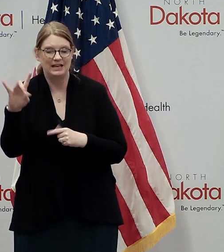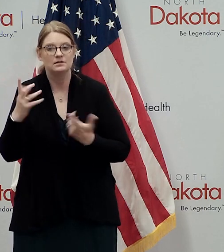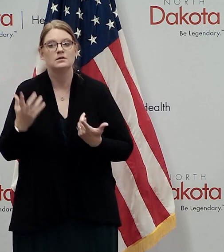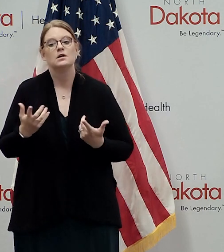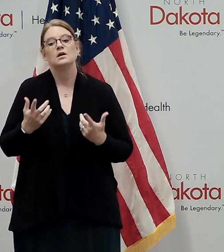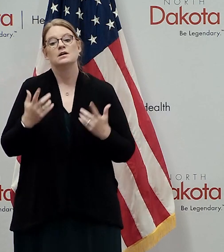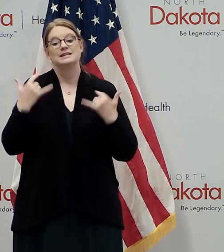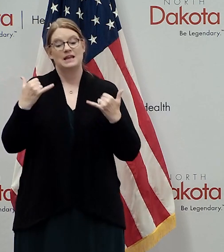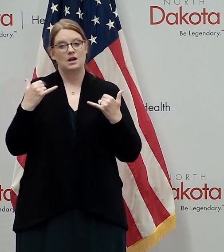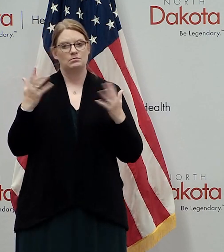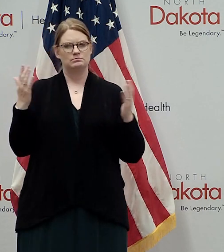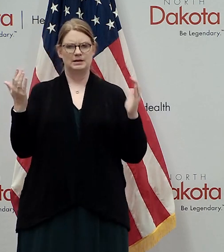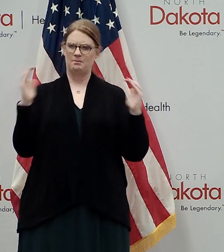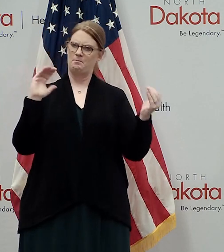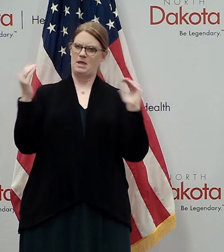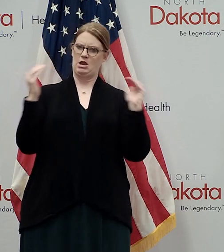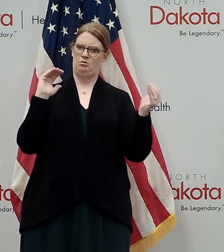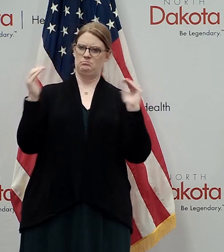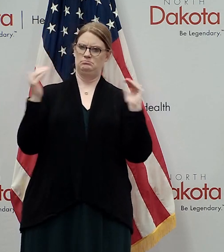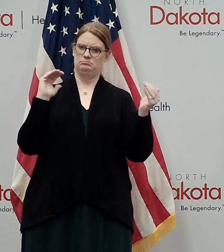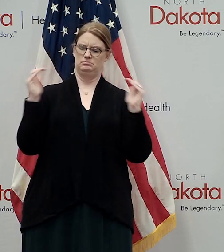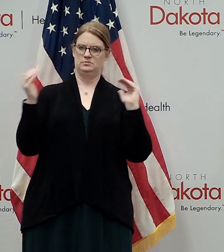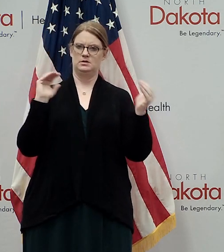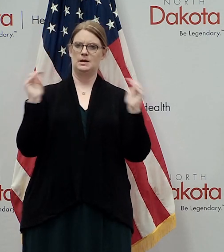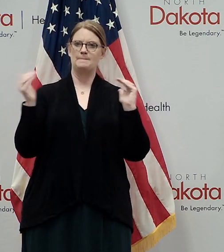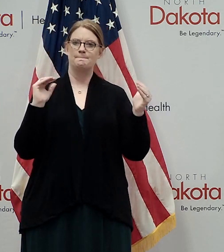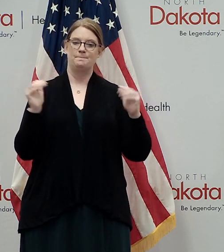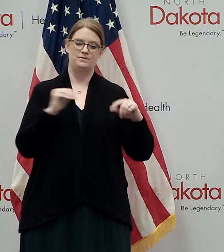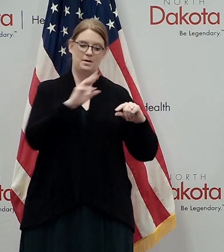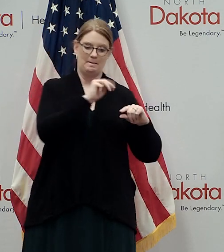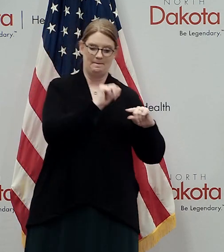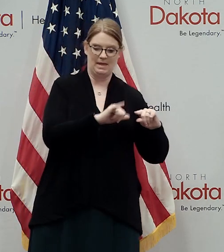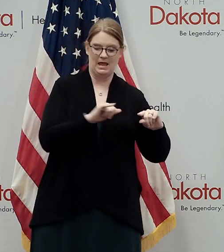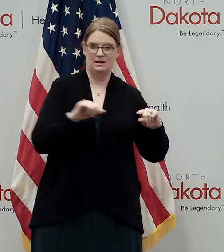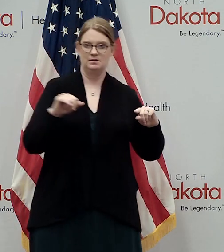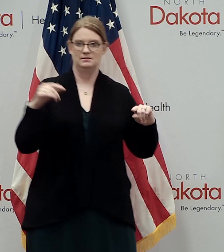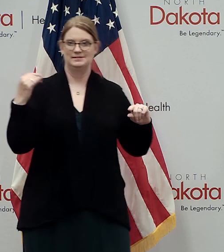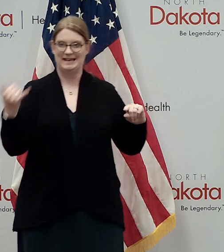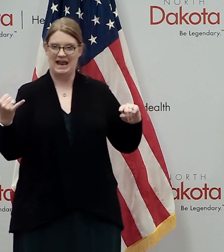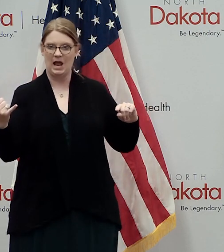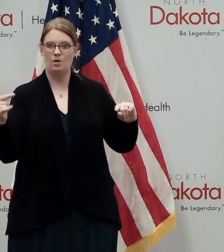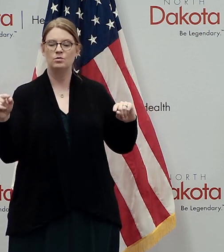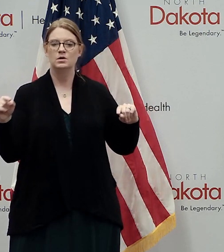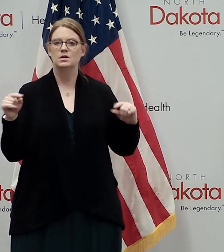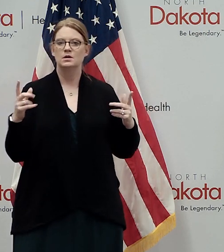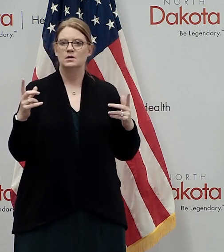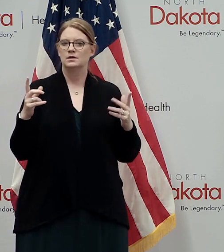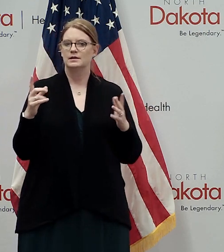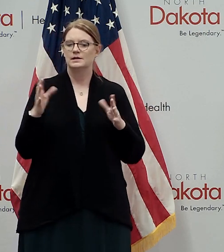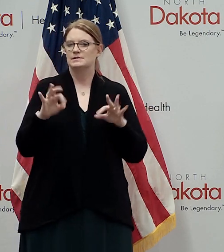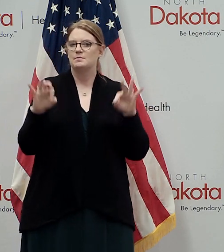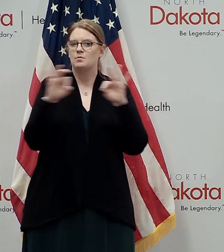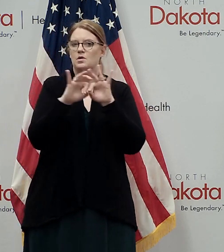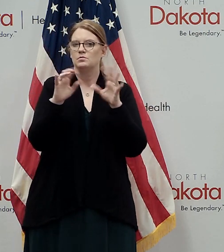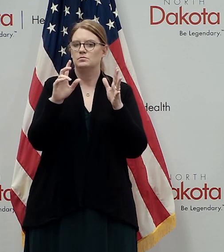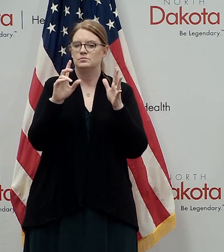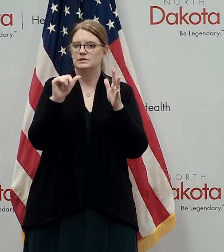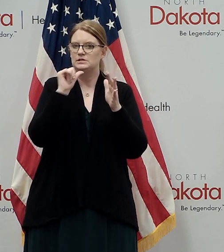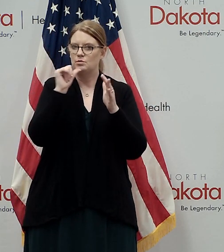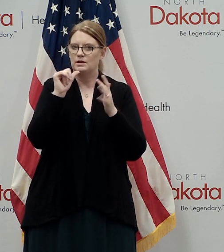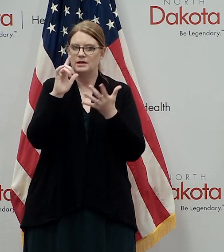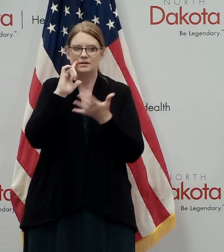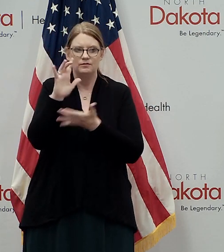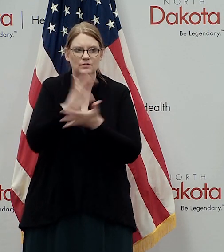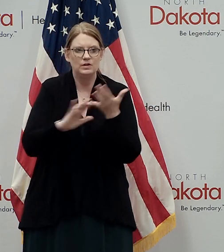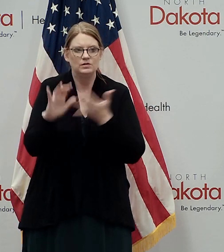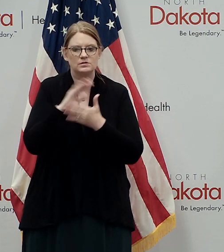positives, from earlier in May until now, it's important to note again, so we don't get caught up in the numerator problem. We reported